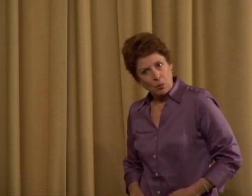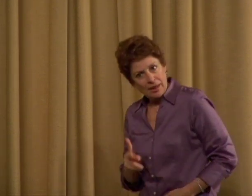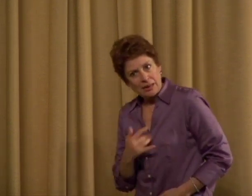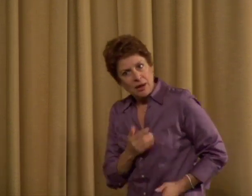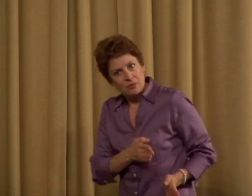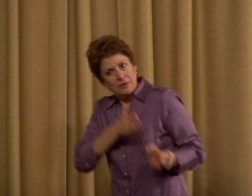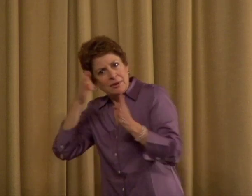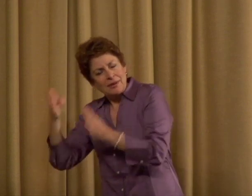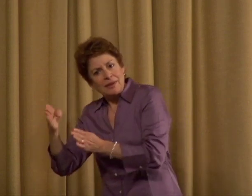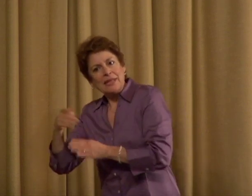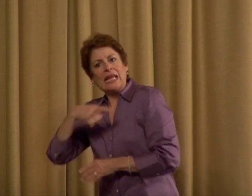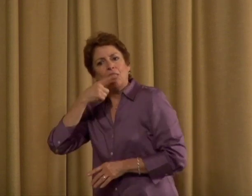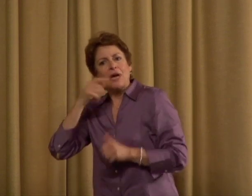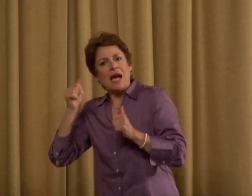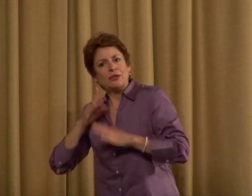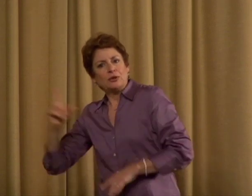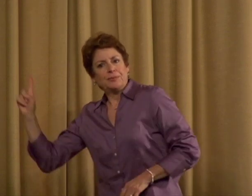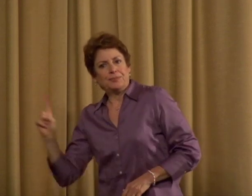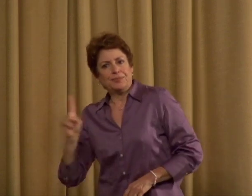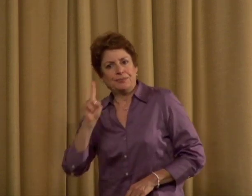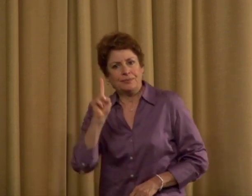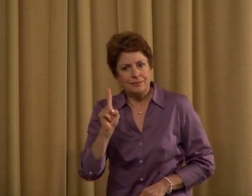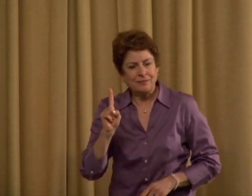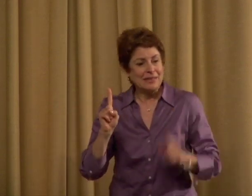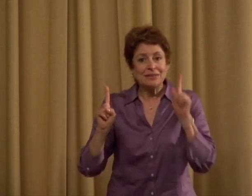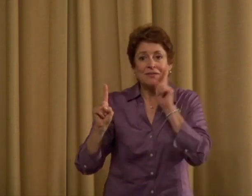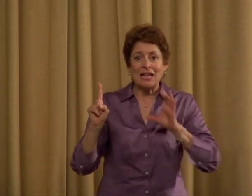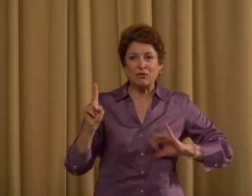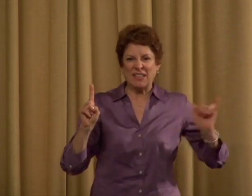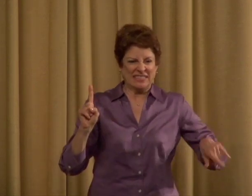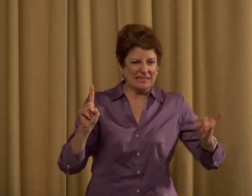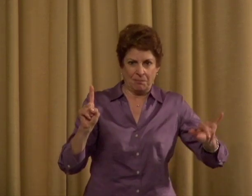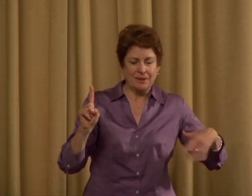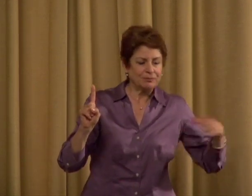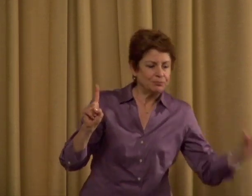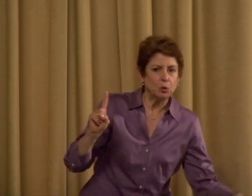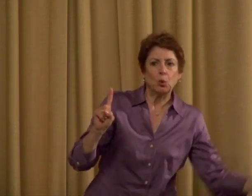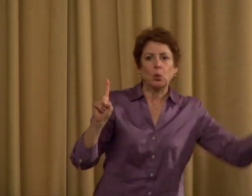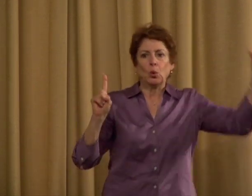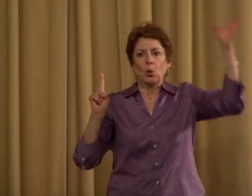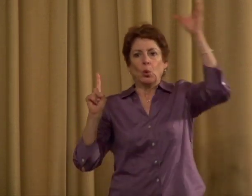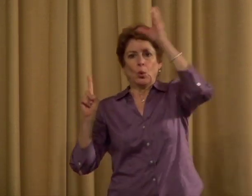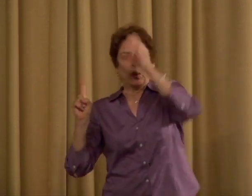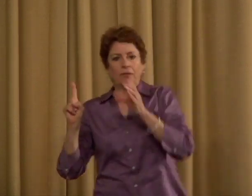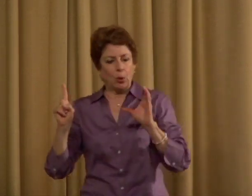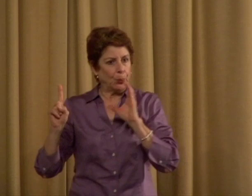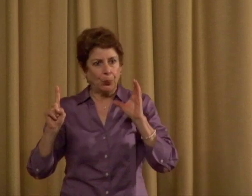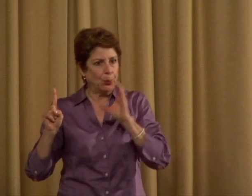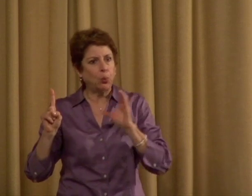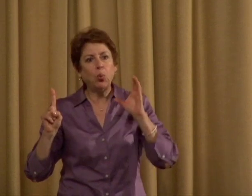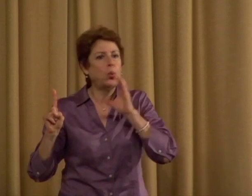element as a part of that. Because then we have a hearing actor comes in. We have the same deaf actor coming